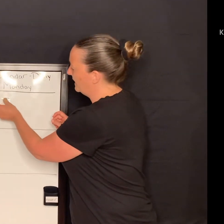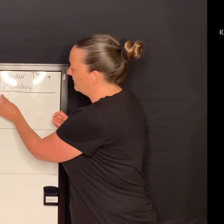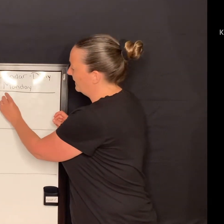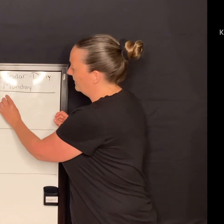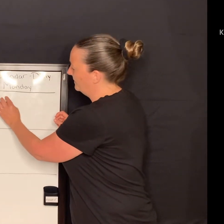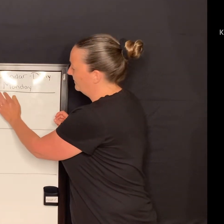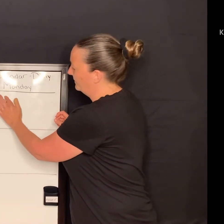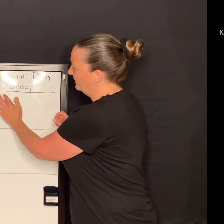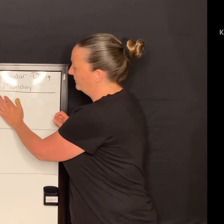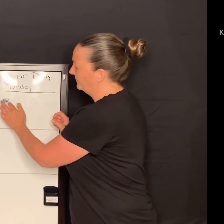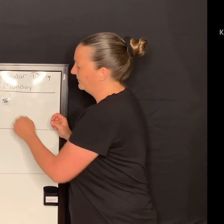there.